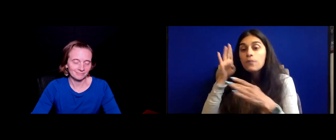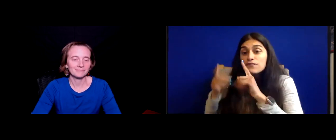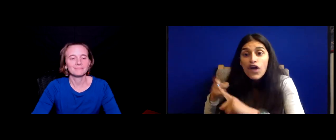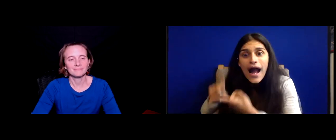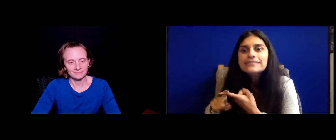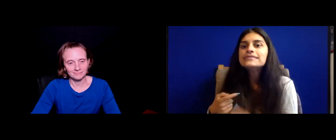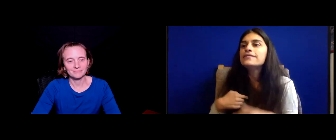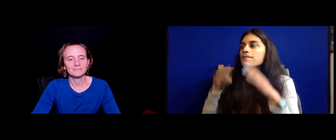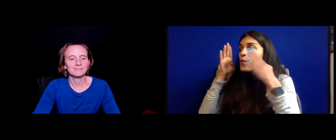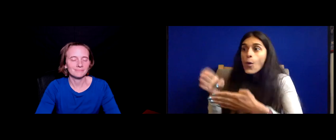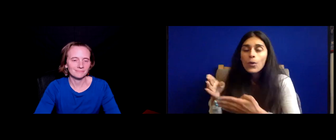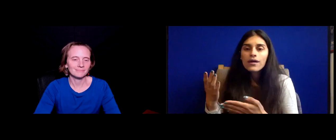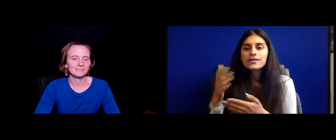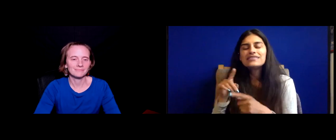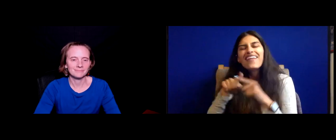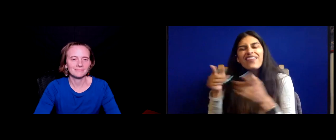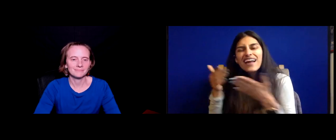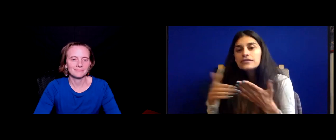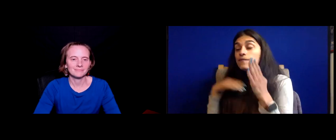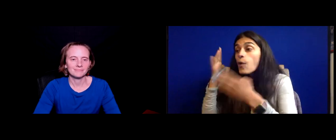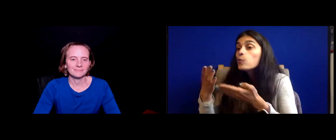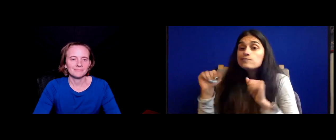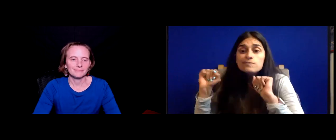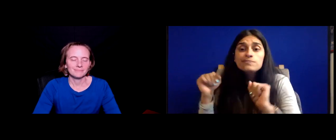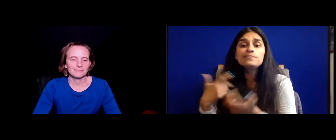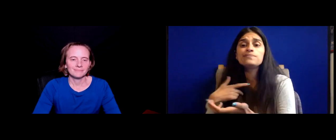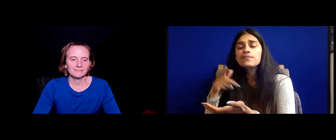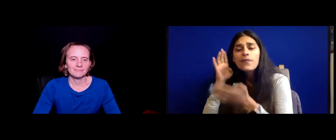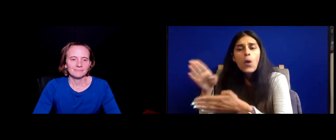and schoolwork and, hang out with other friends